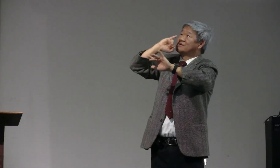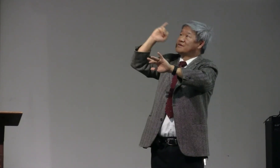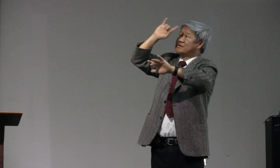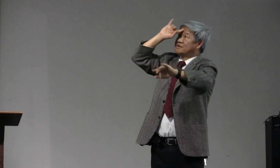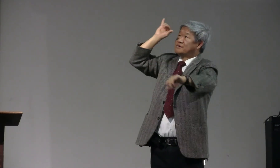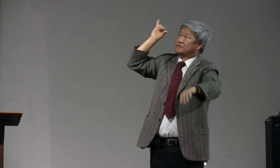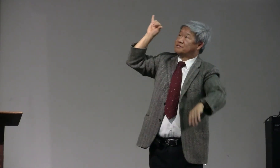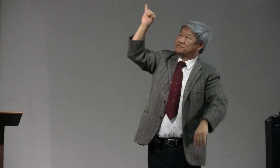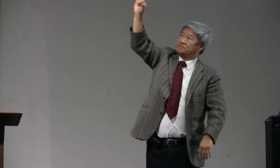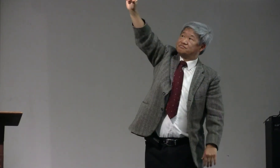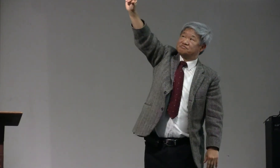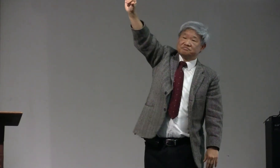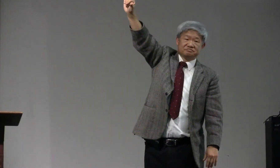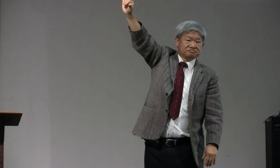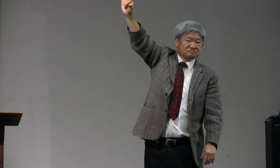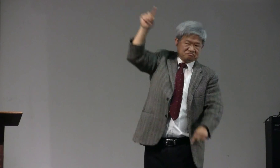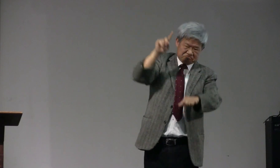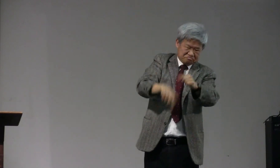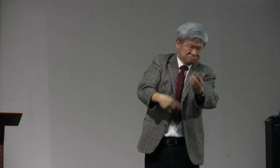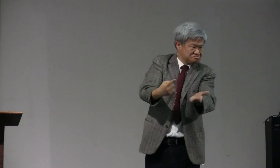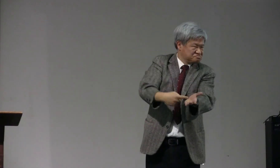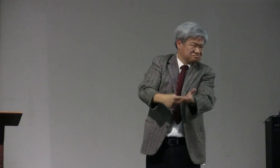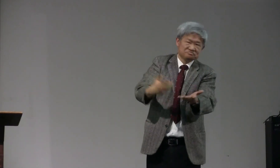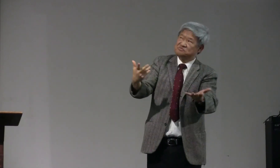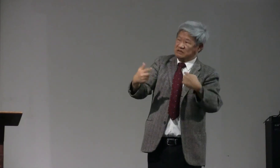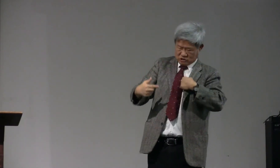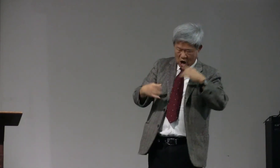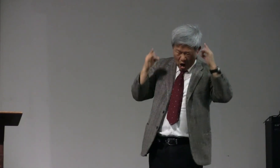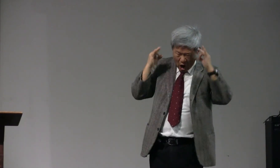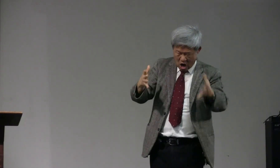are merciful. Your mercy endures forever."